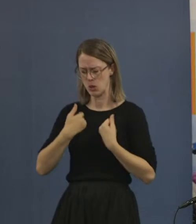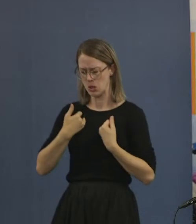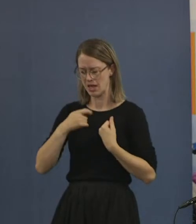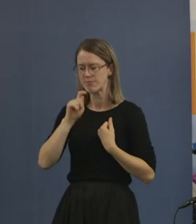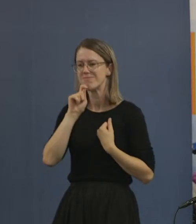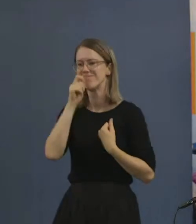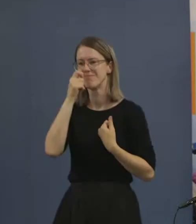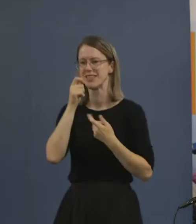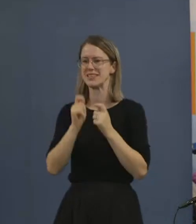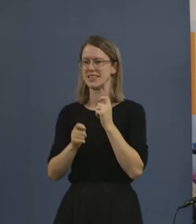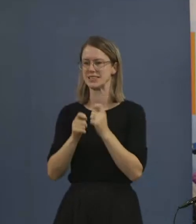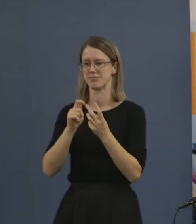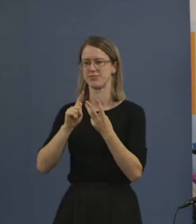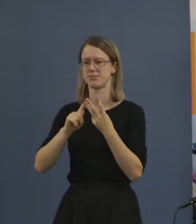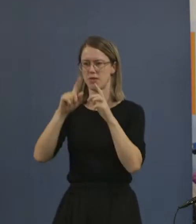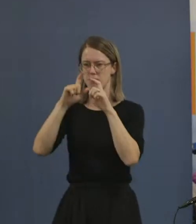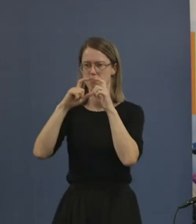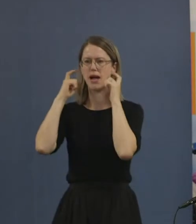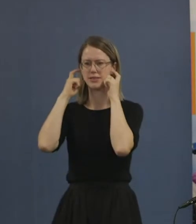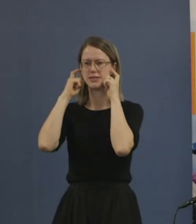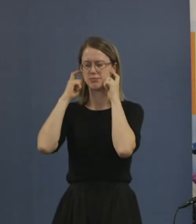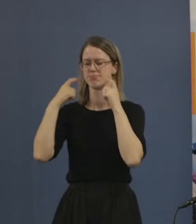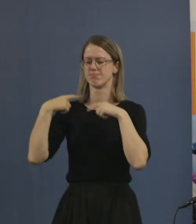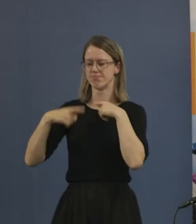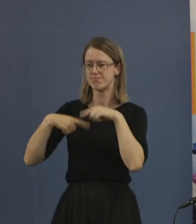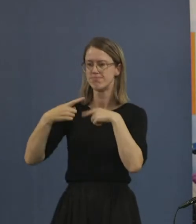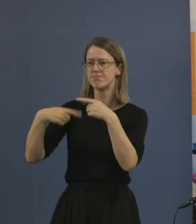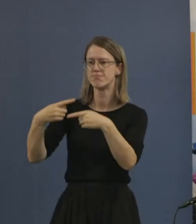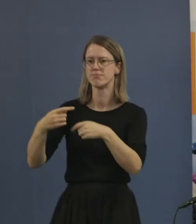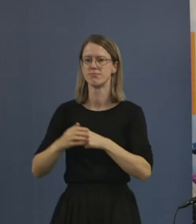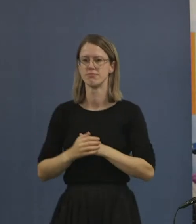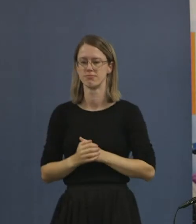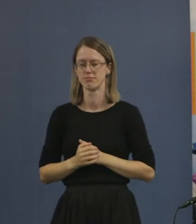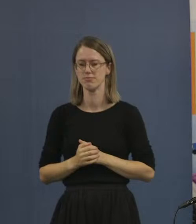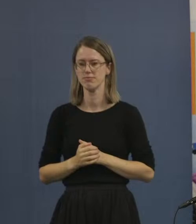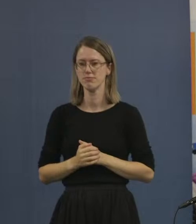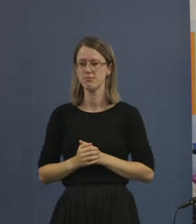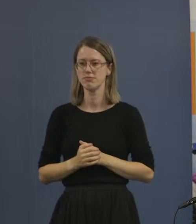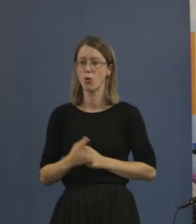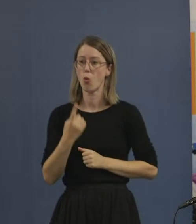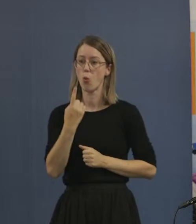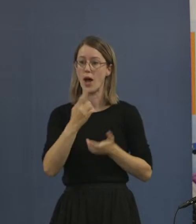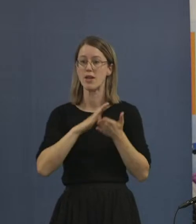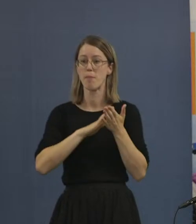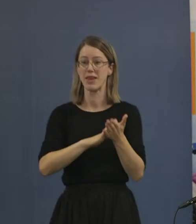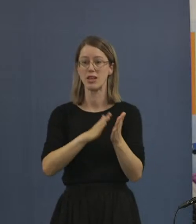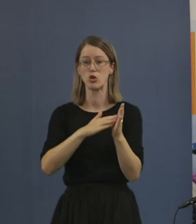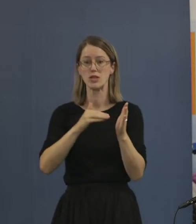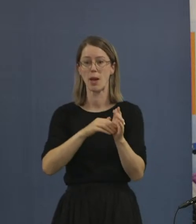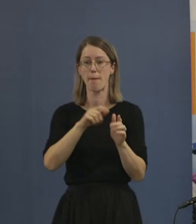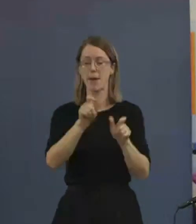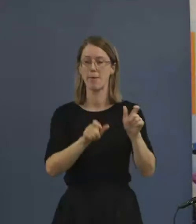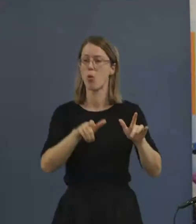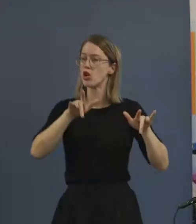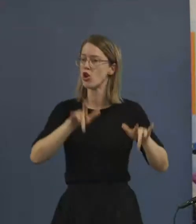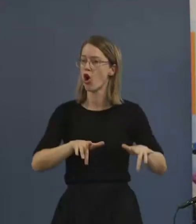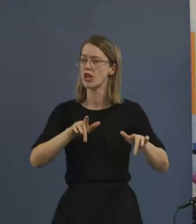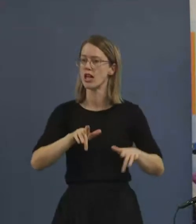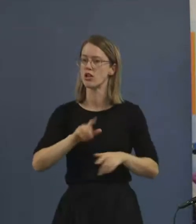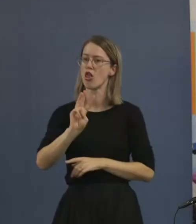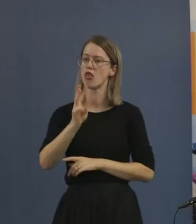symptoms, and wear masks as directed. There are 1 million New Zealanders who need their third dose or